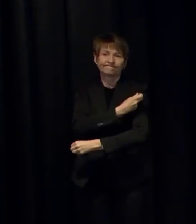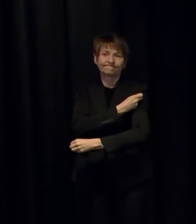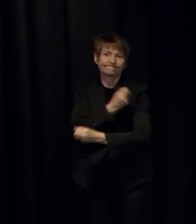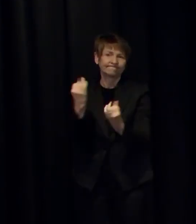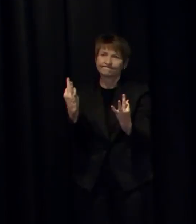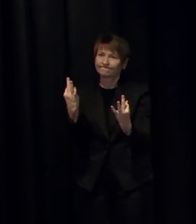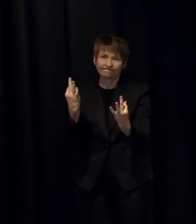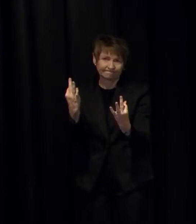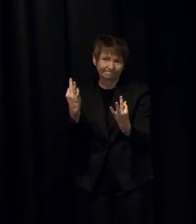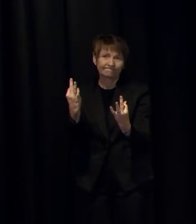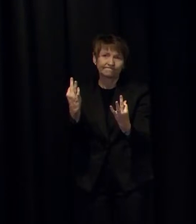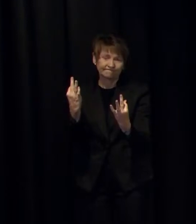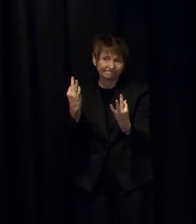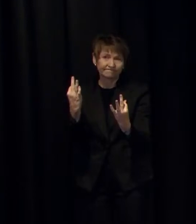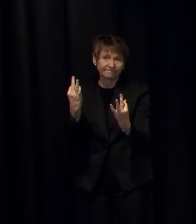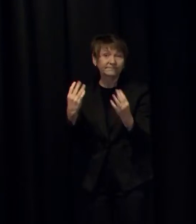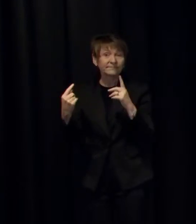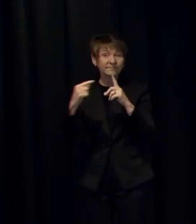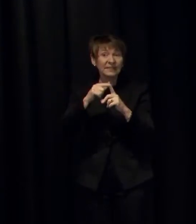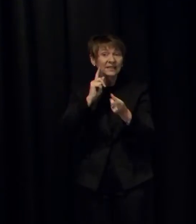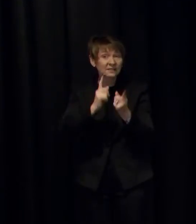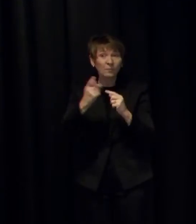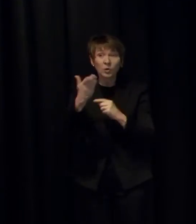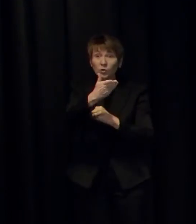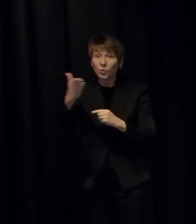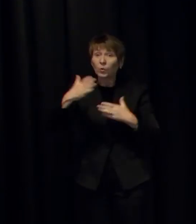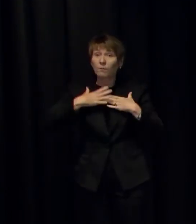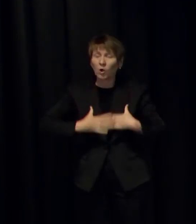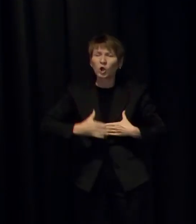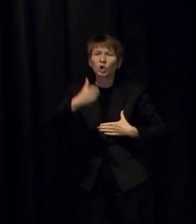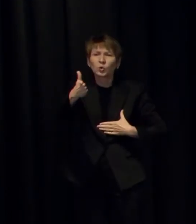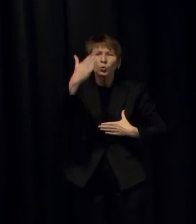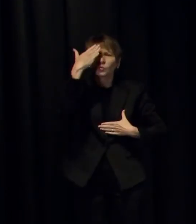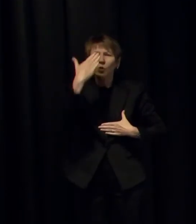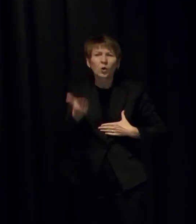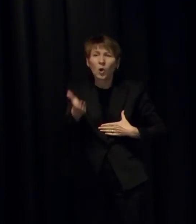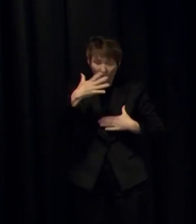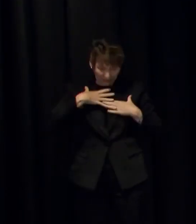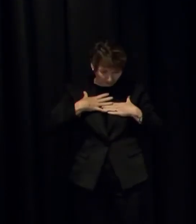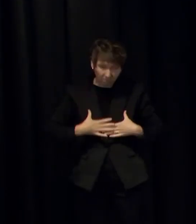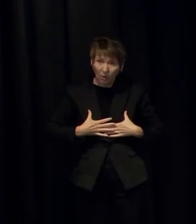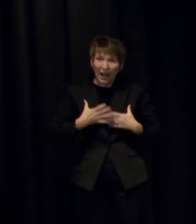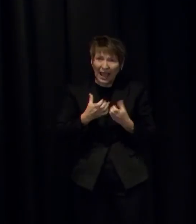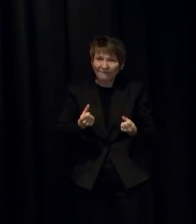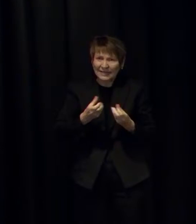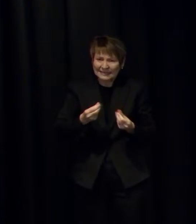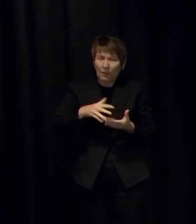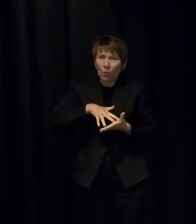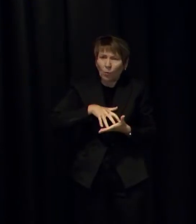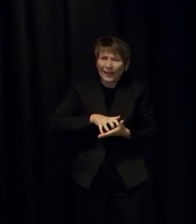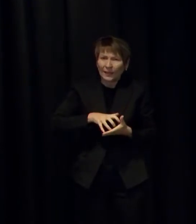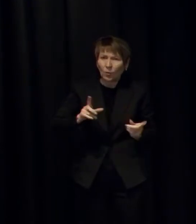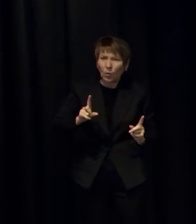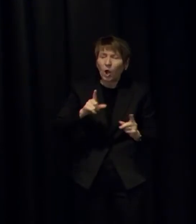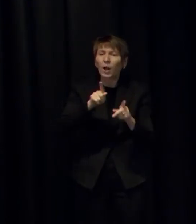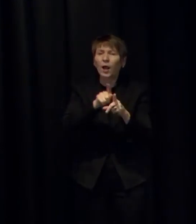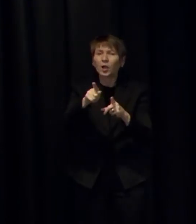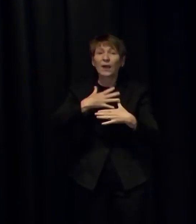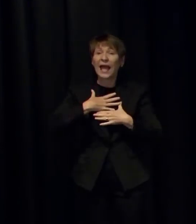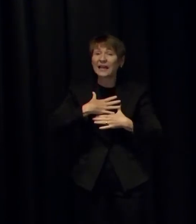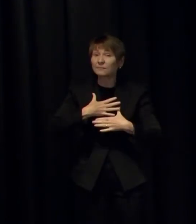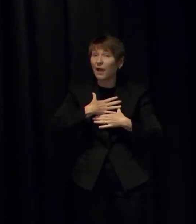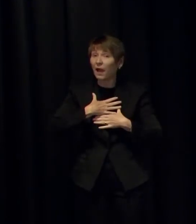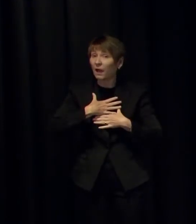do predispose us to really severe illness as well. A lot of Australians have asthma and respiratory illness and